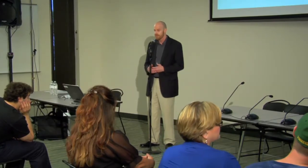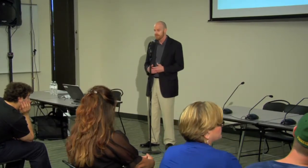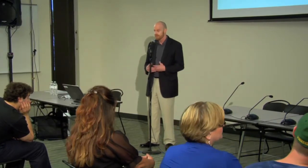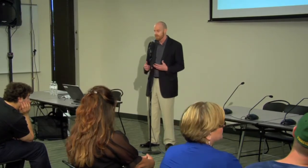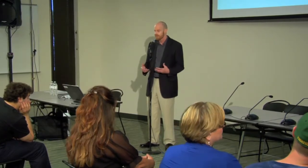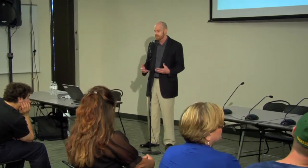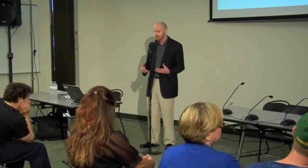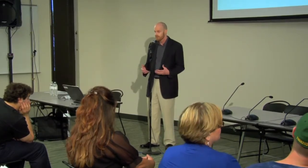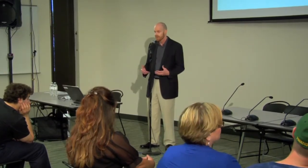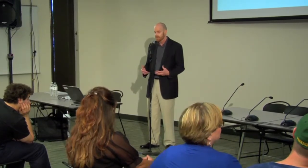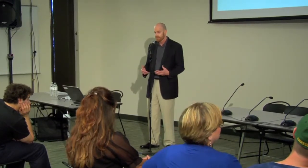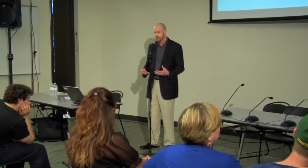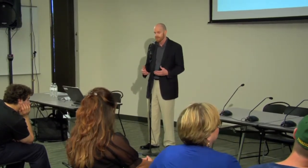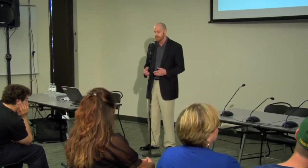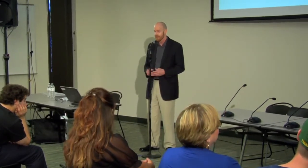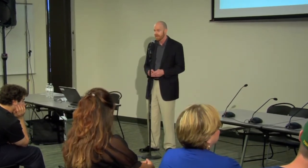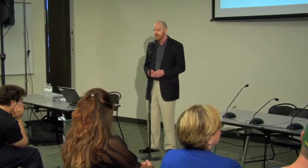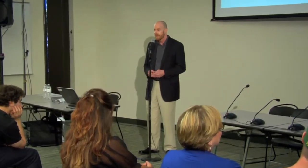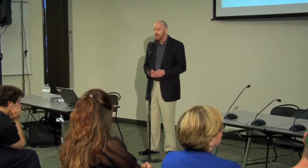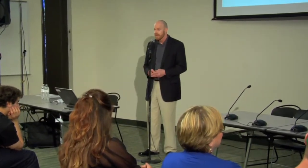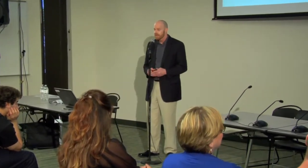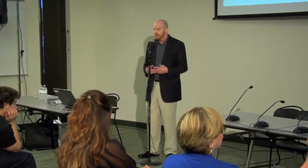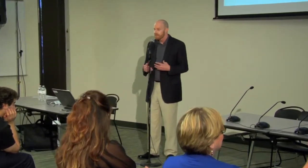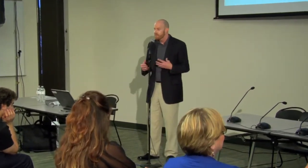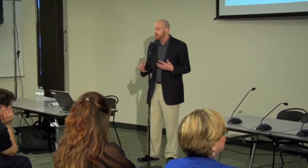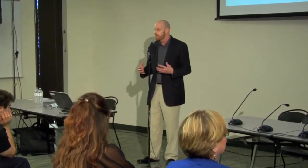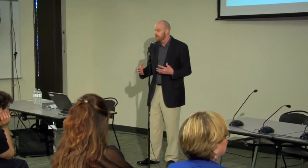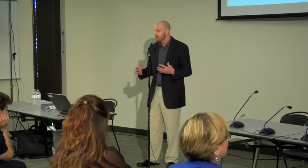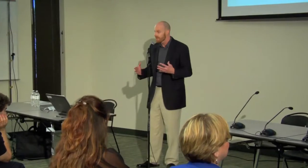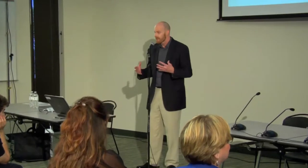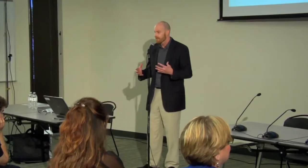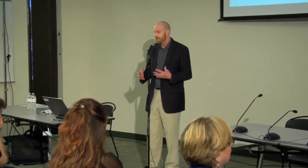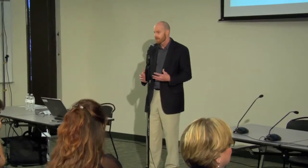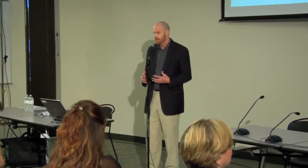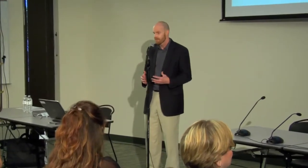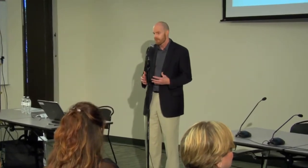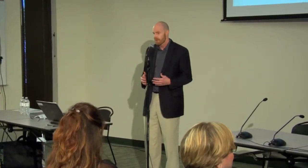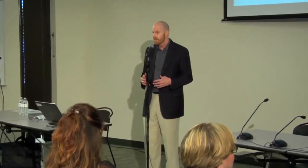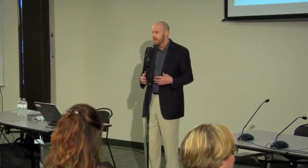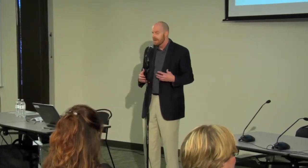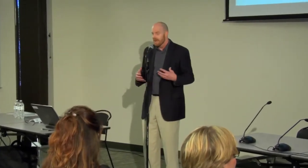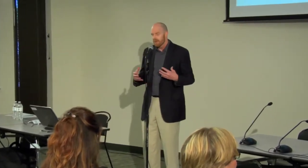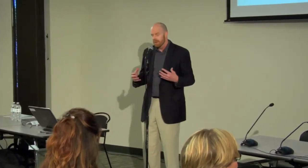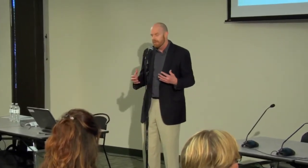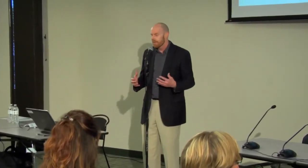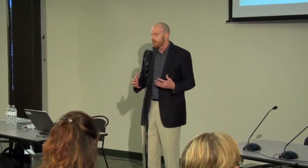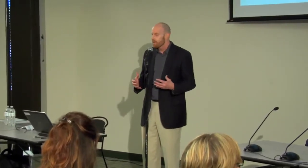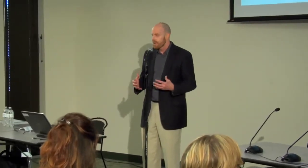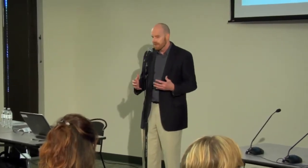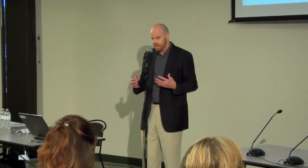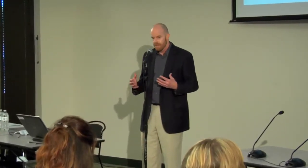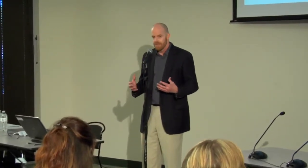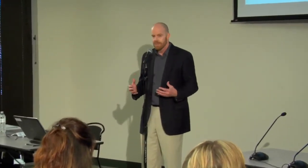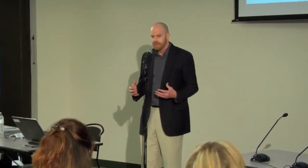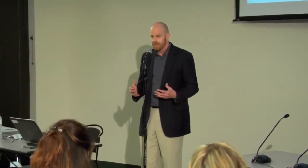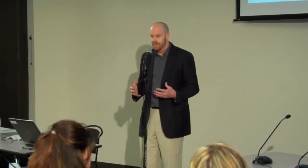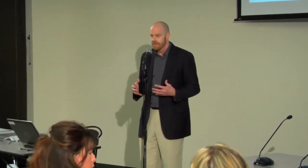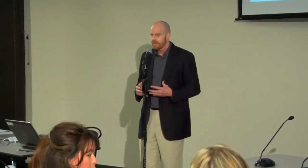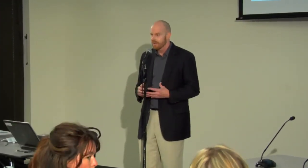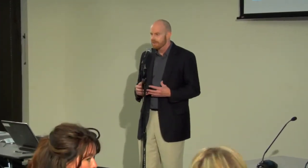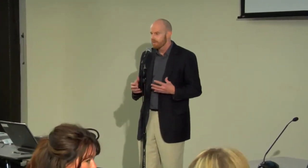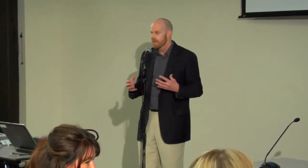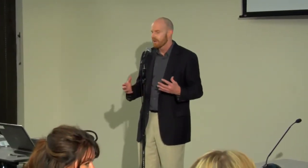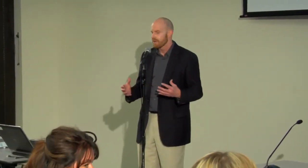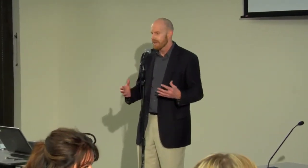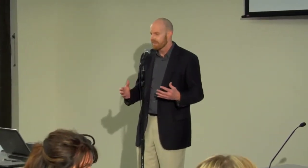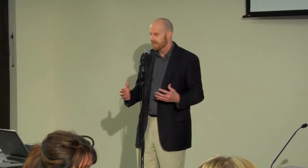Kristen Jornby, who is the Assistant Director here with us tonight. So it's been really fun to watch that partnership grow, and we are very aware that it can be bigger, that